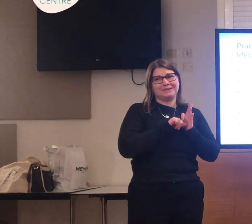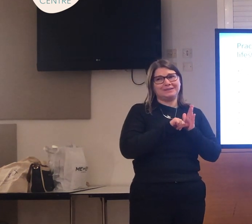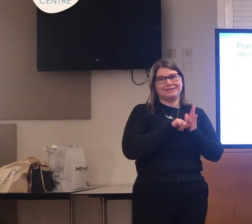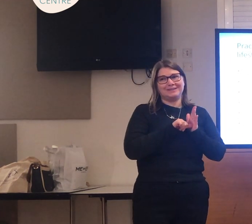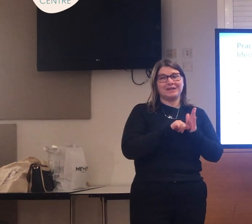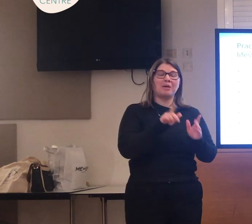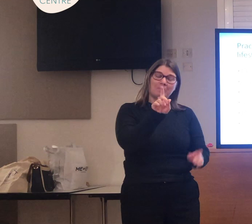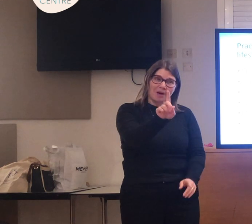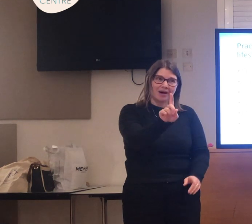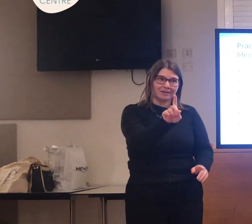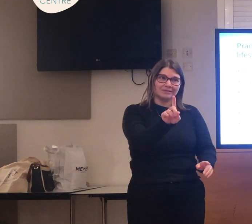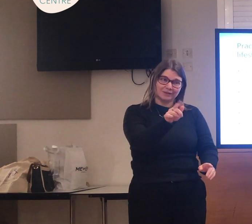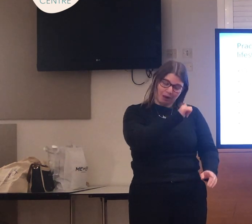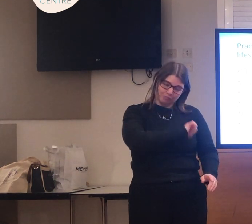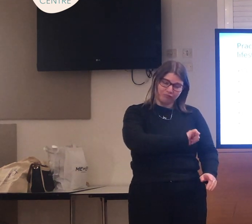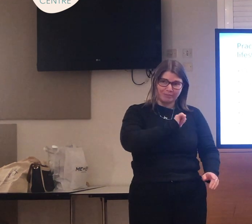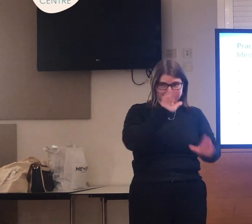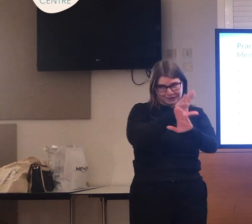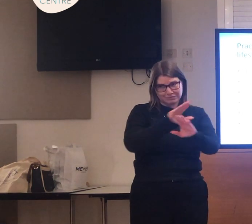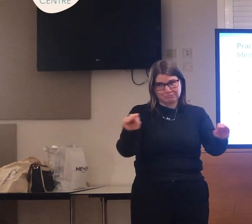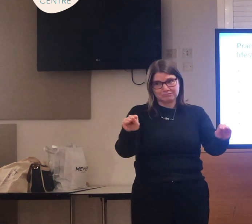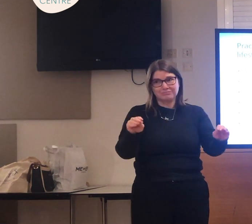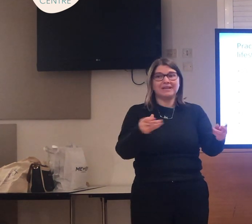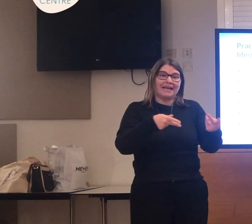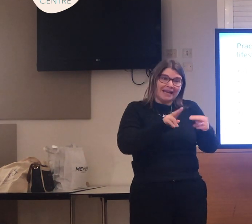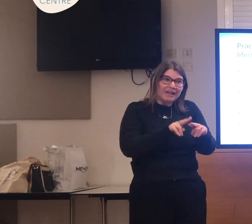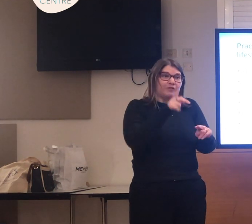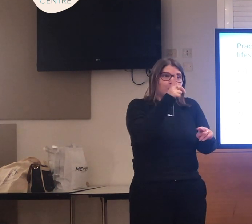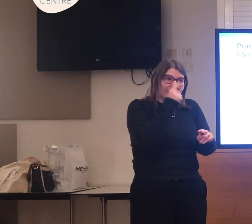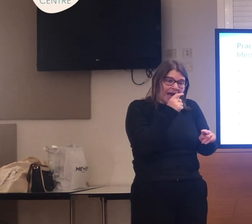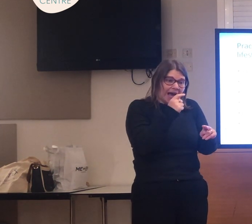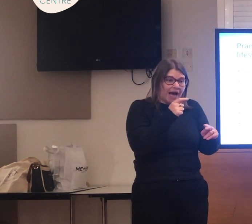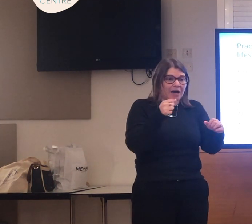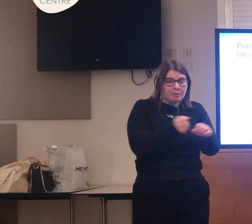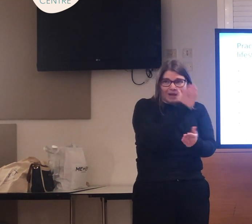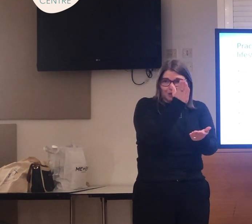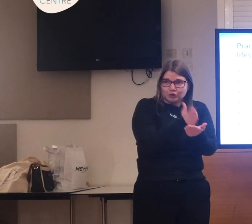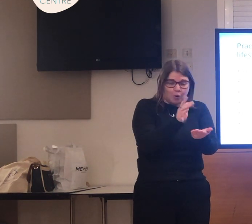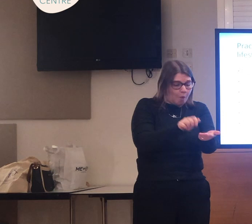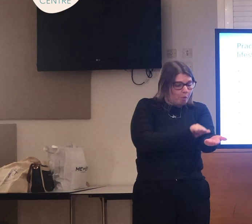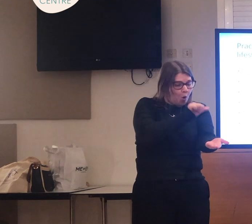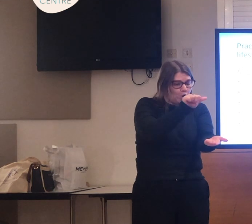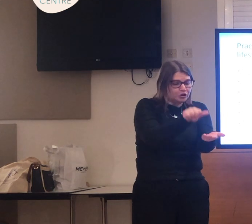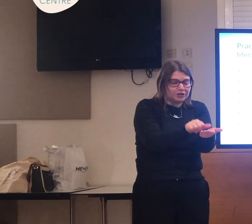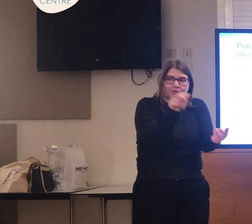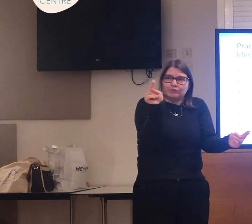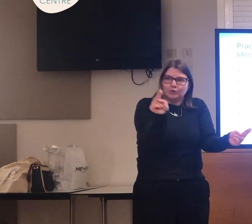But I promise you, if you can work on that, your portion sizes will